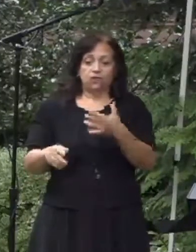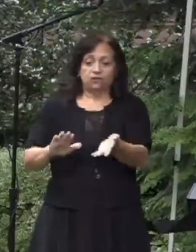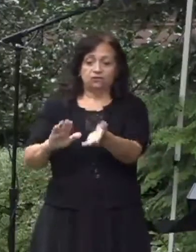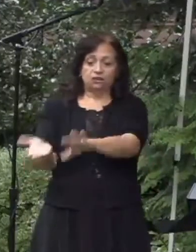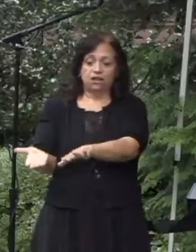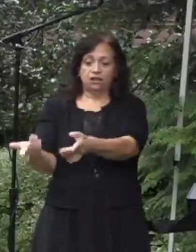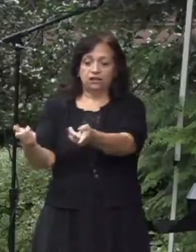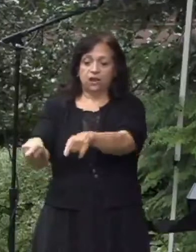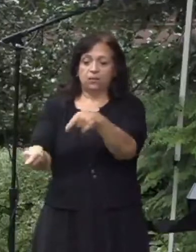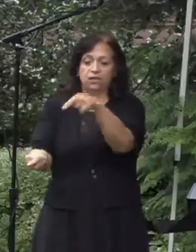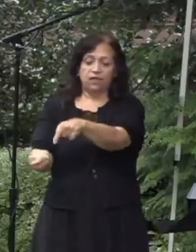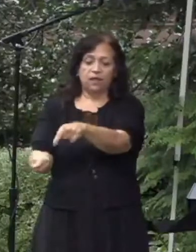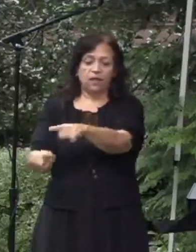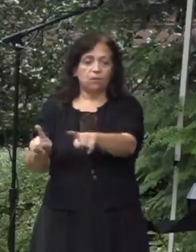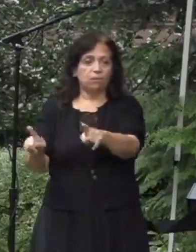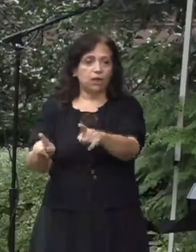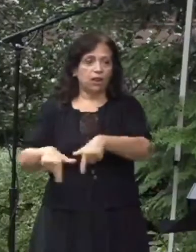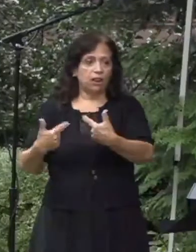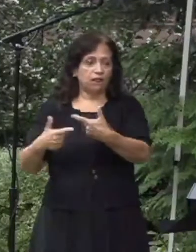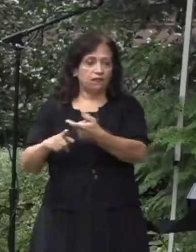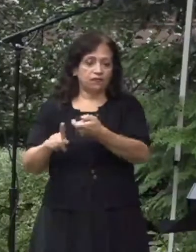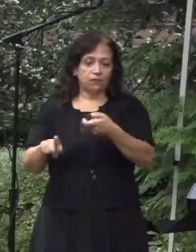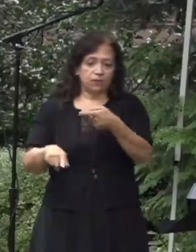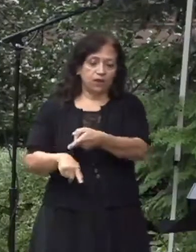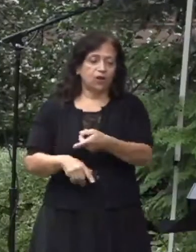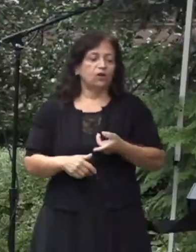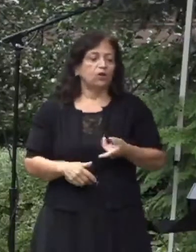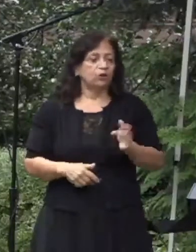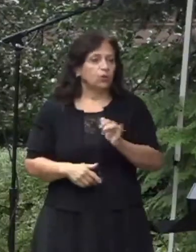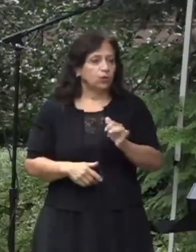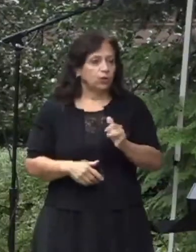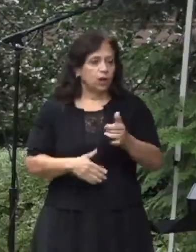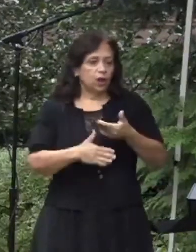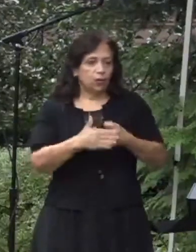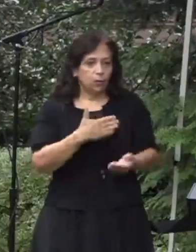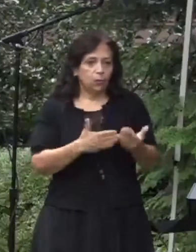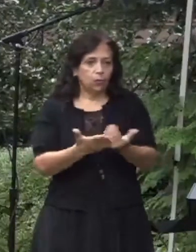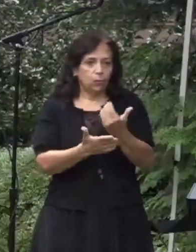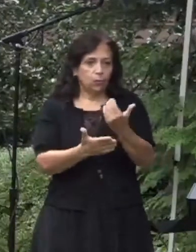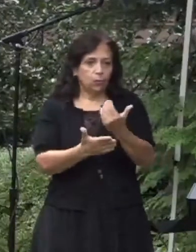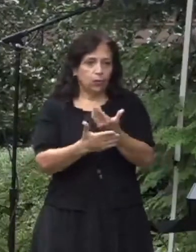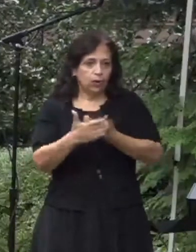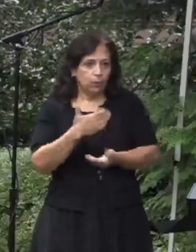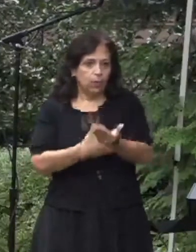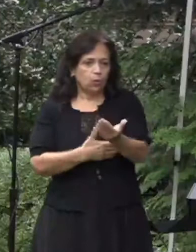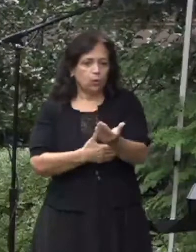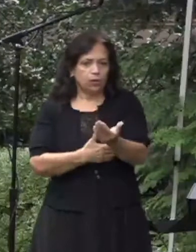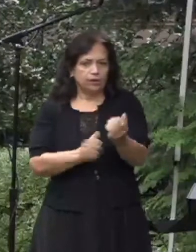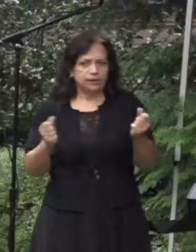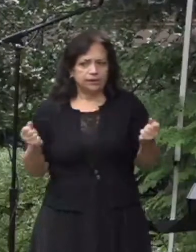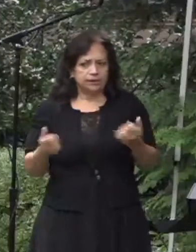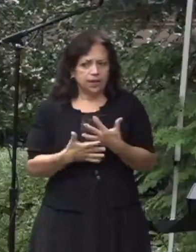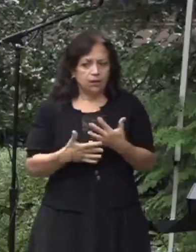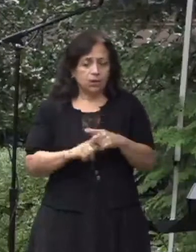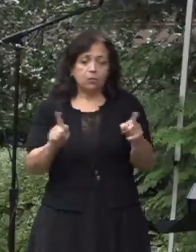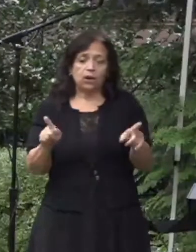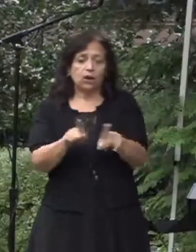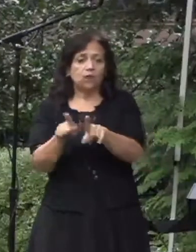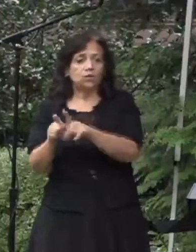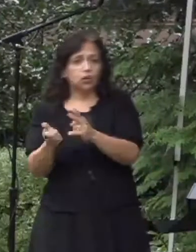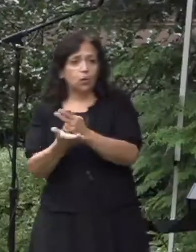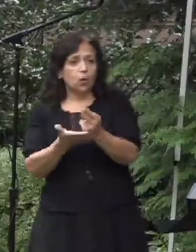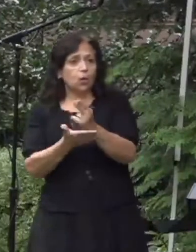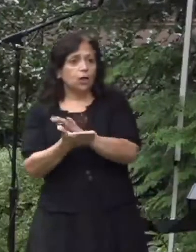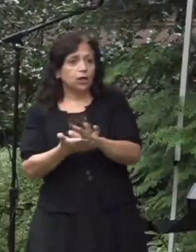happened, that the process of rebirth is something scary and holy. The